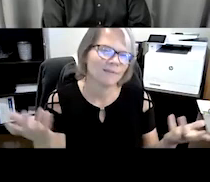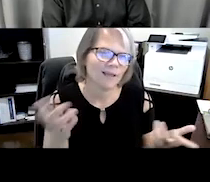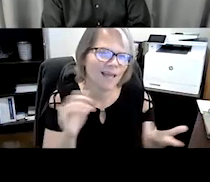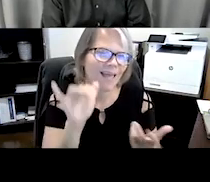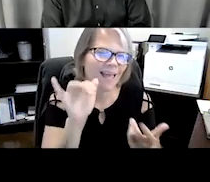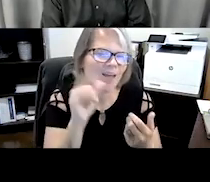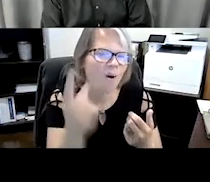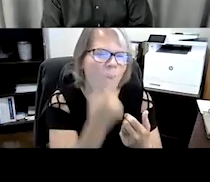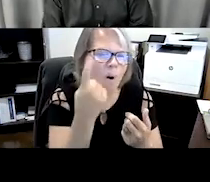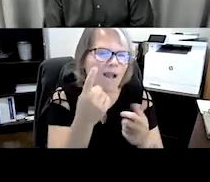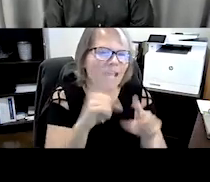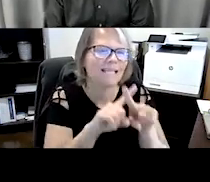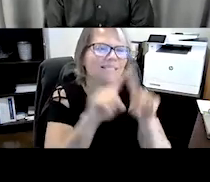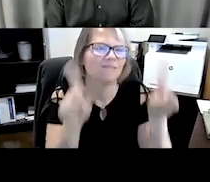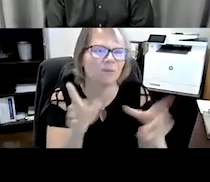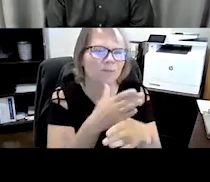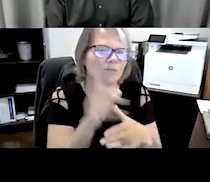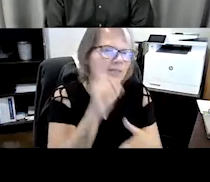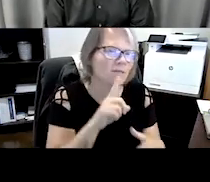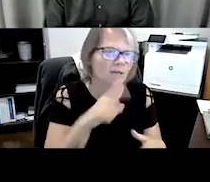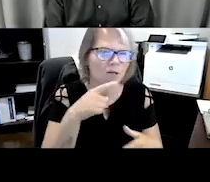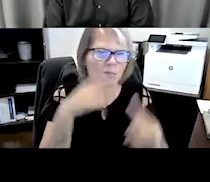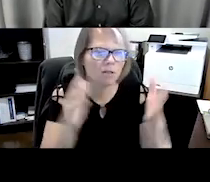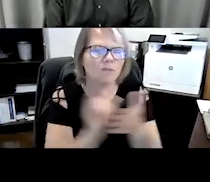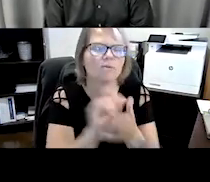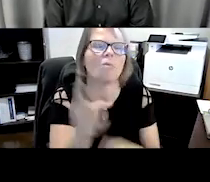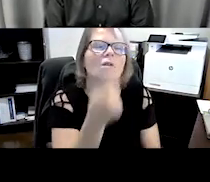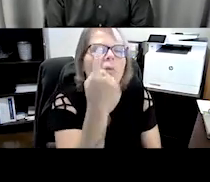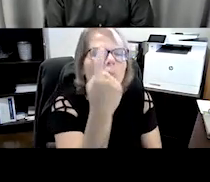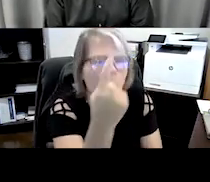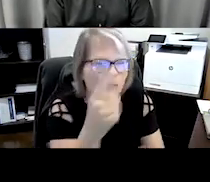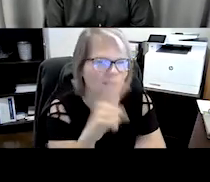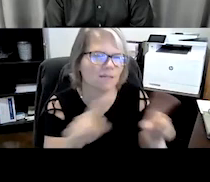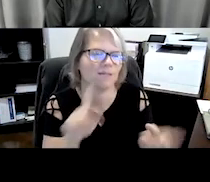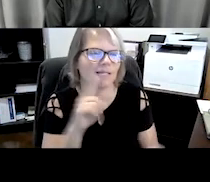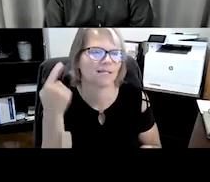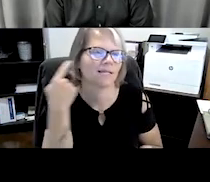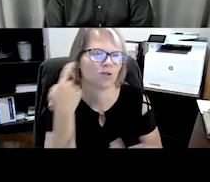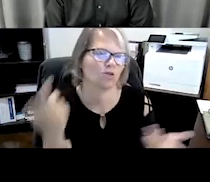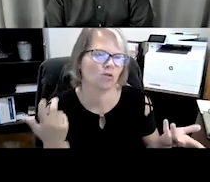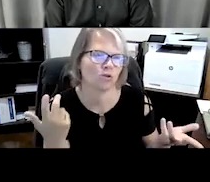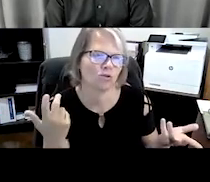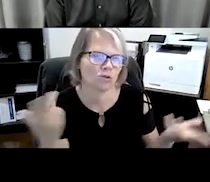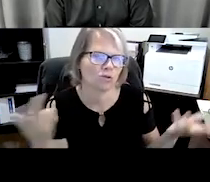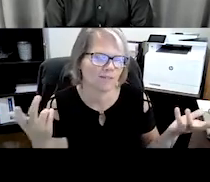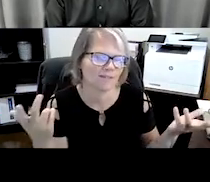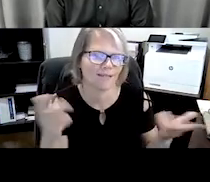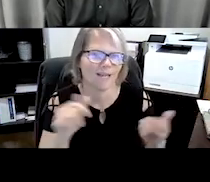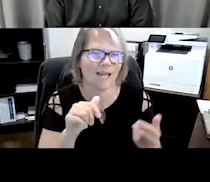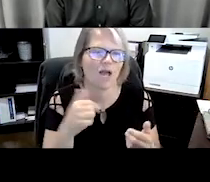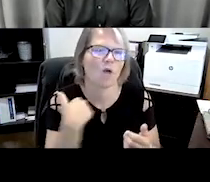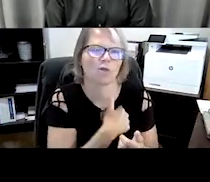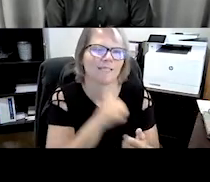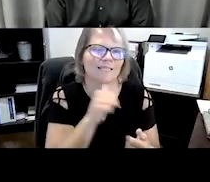So it doesn't honestly matter whether you're